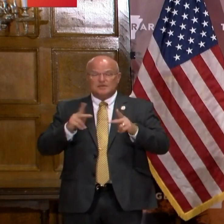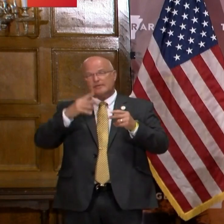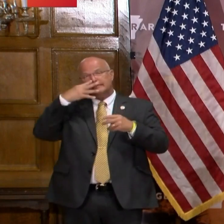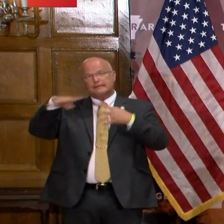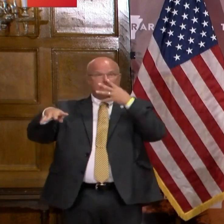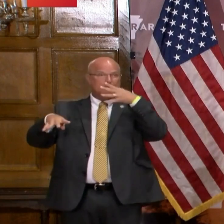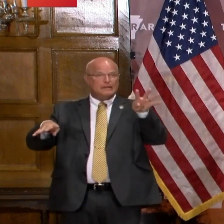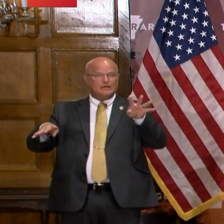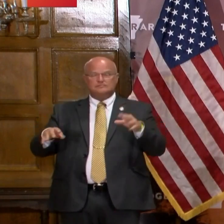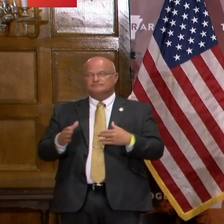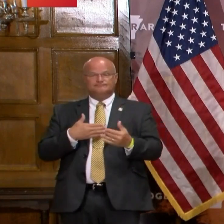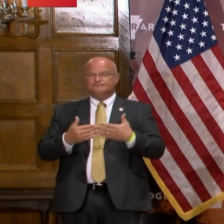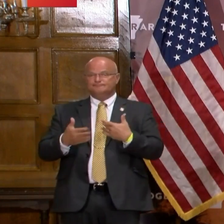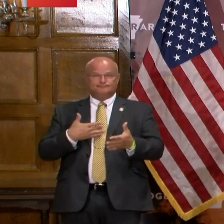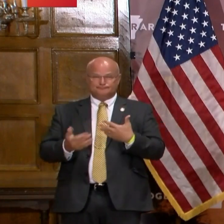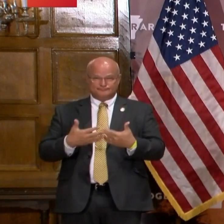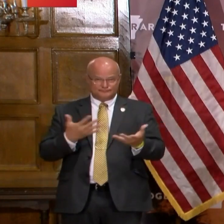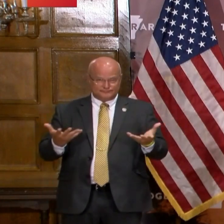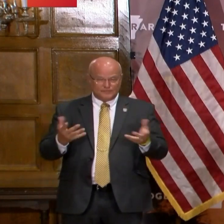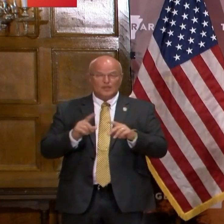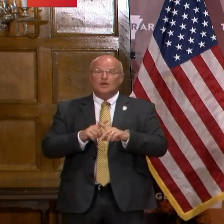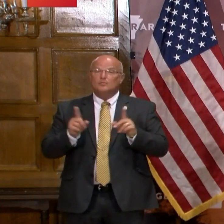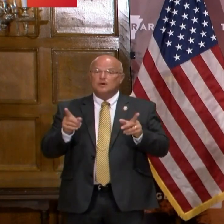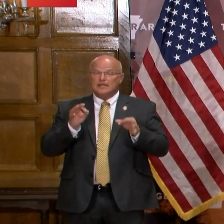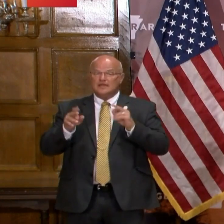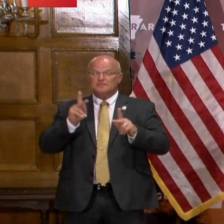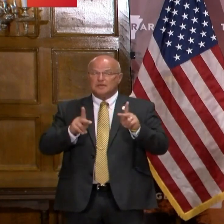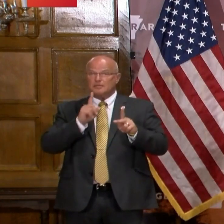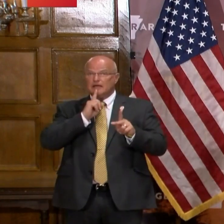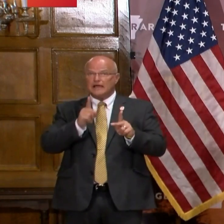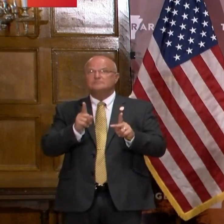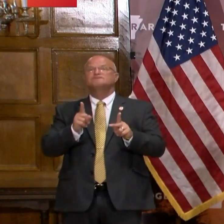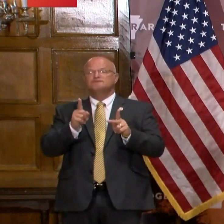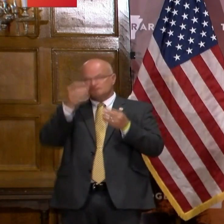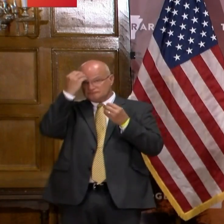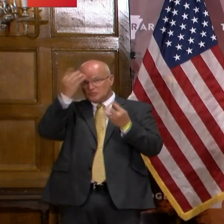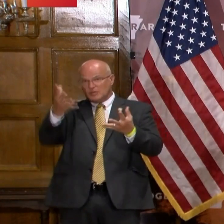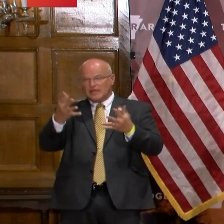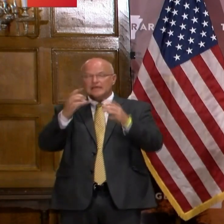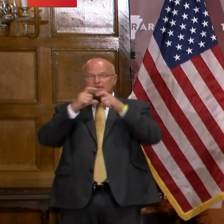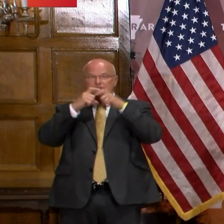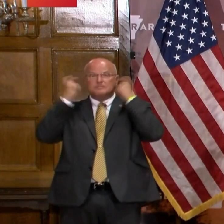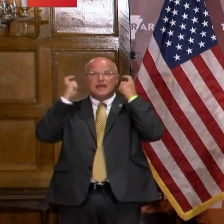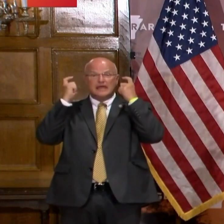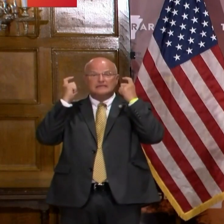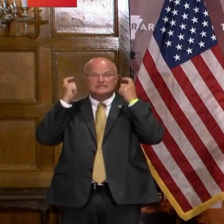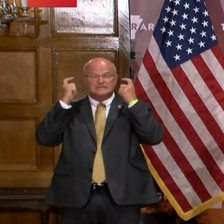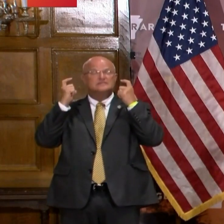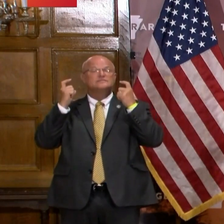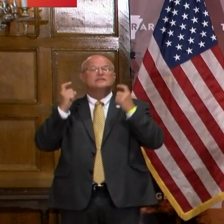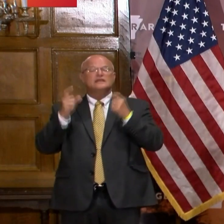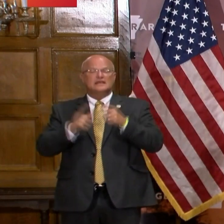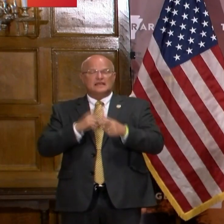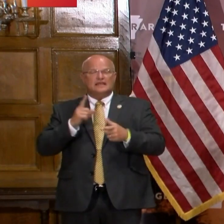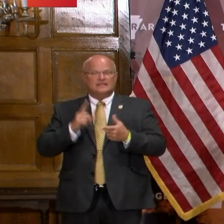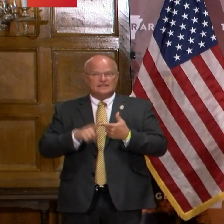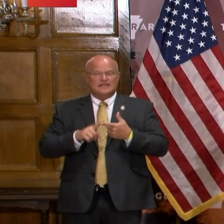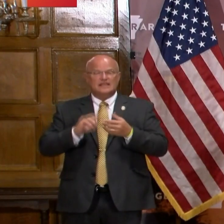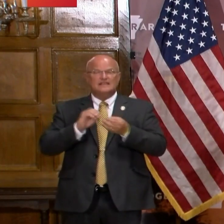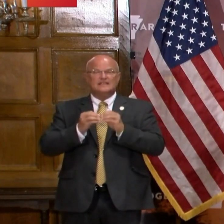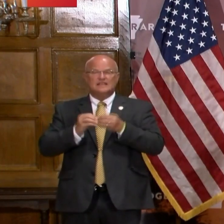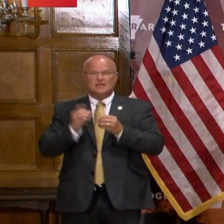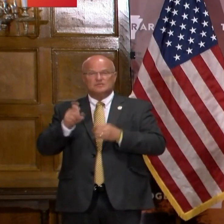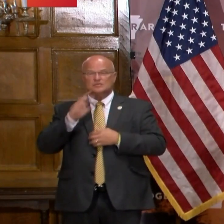the mandate, it's not going to make a difference. But if people actually wear the mask, which I believe they are by and large,